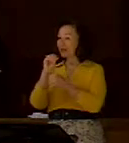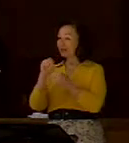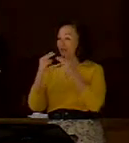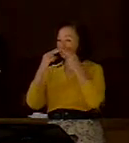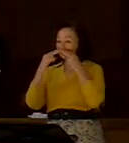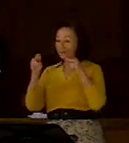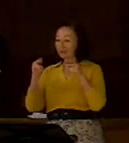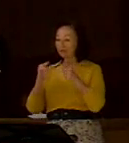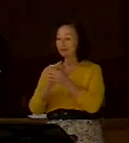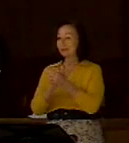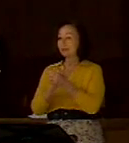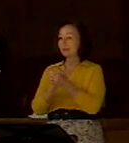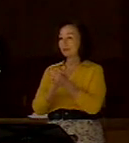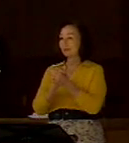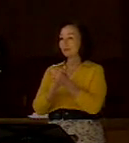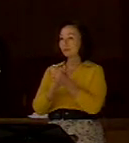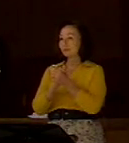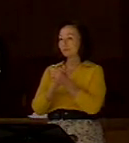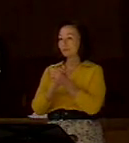blameless.